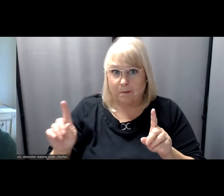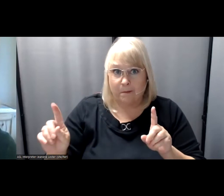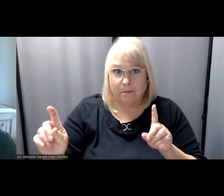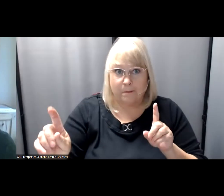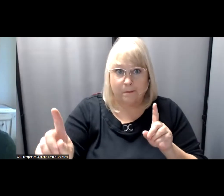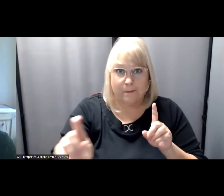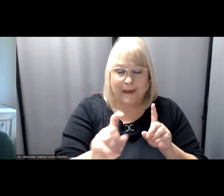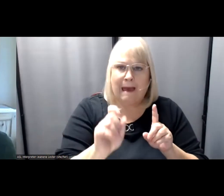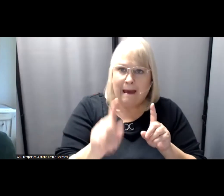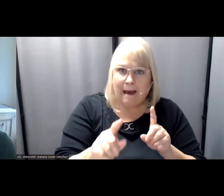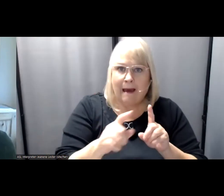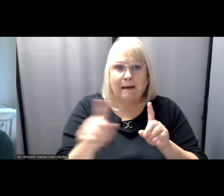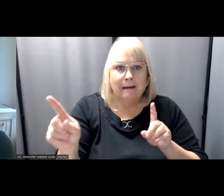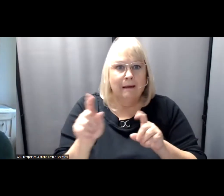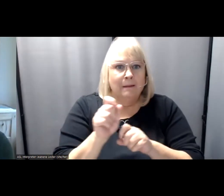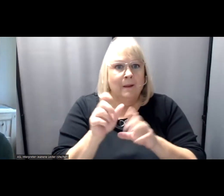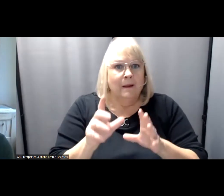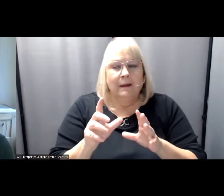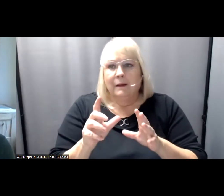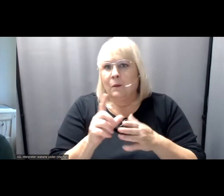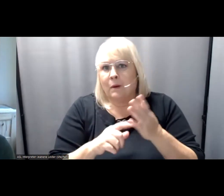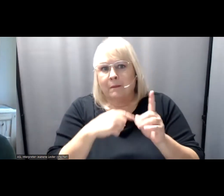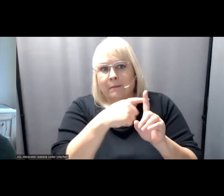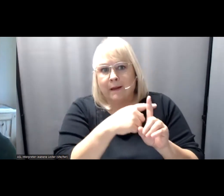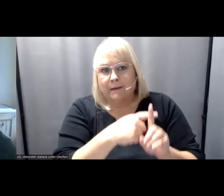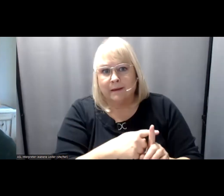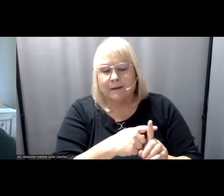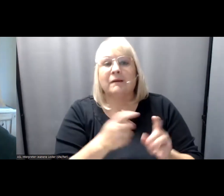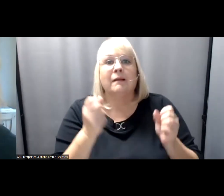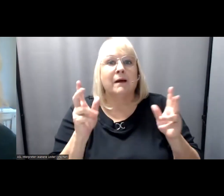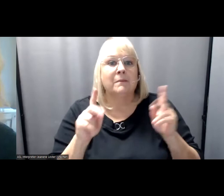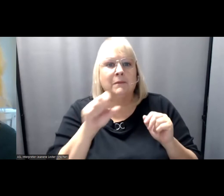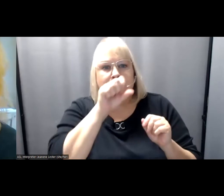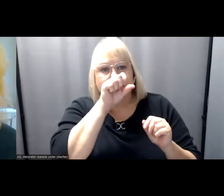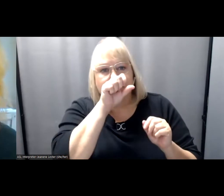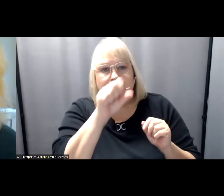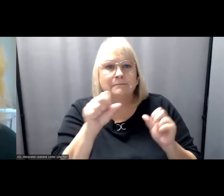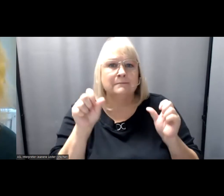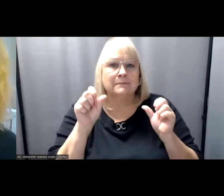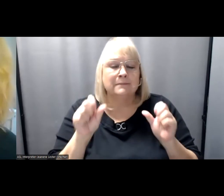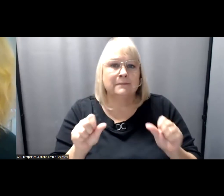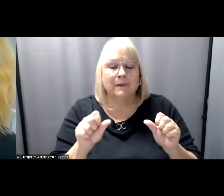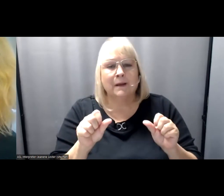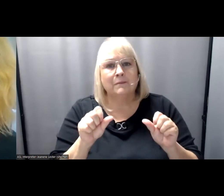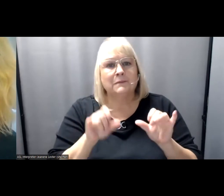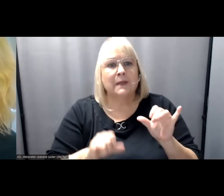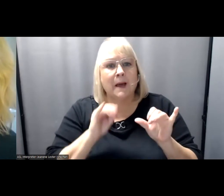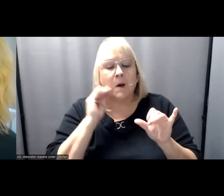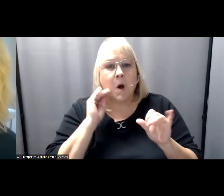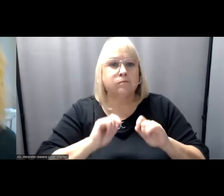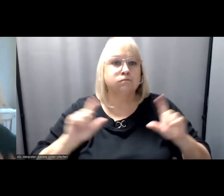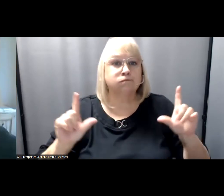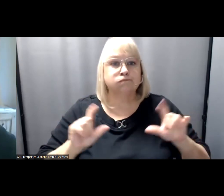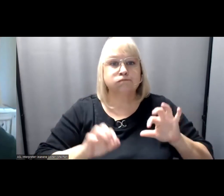been working for them. A lot of people just love this, working from home, right? So we want to keep doing that if it's working. What are